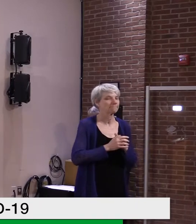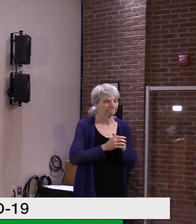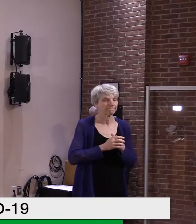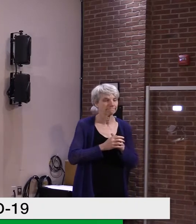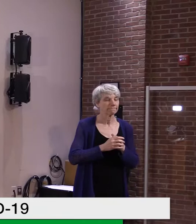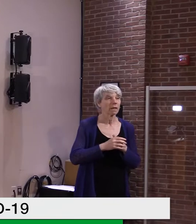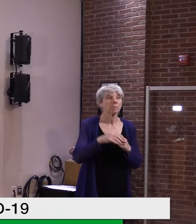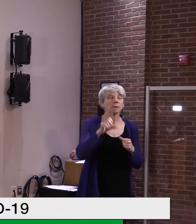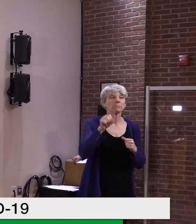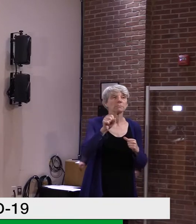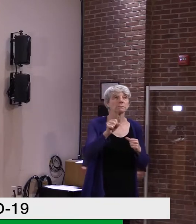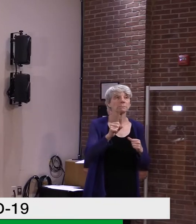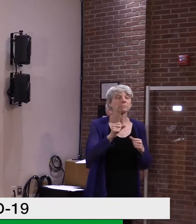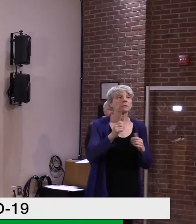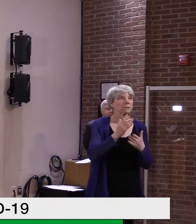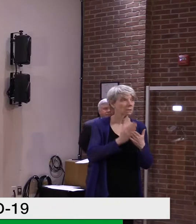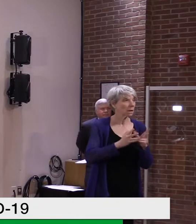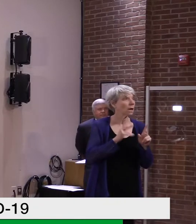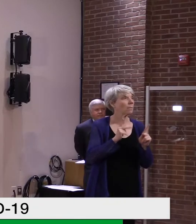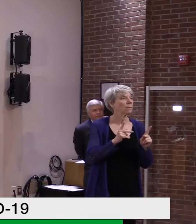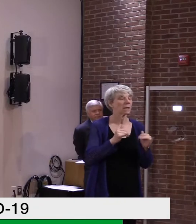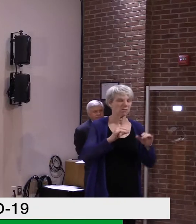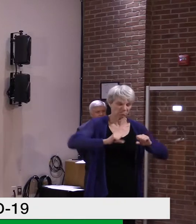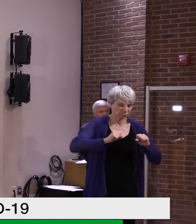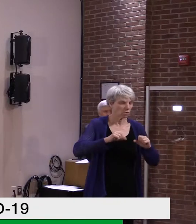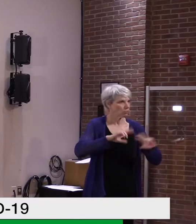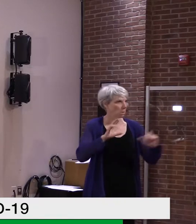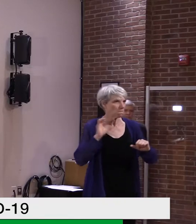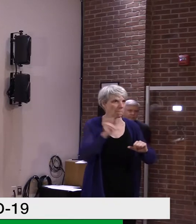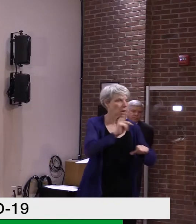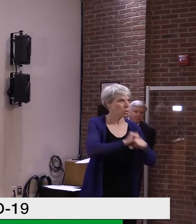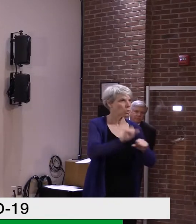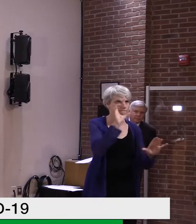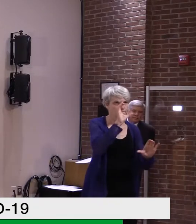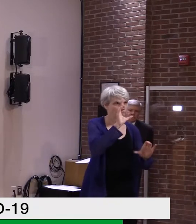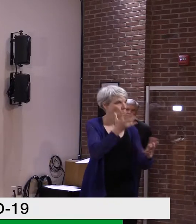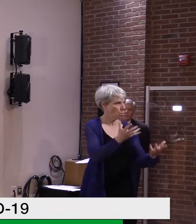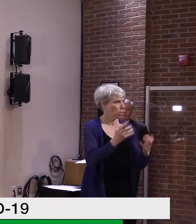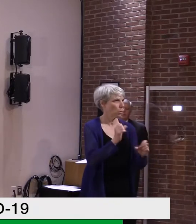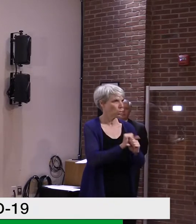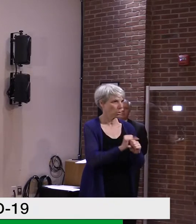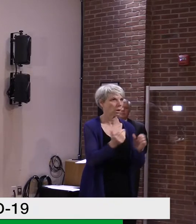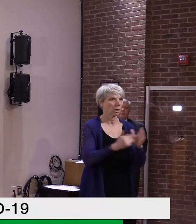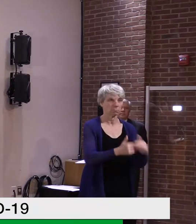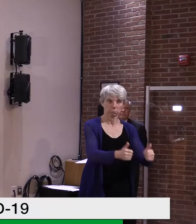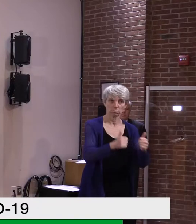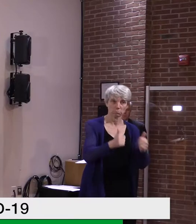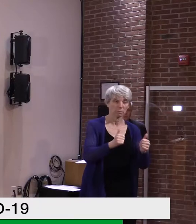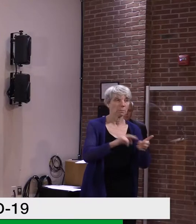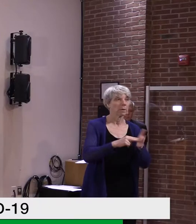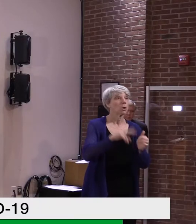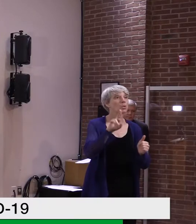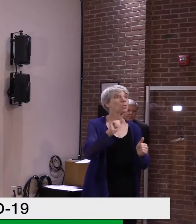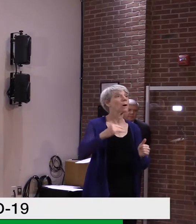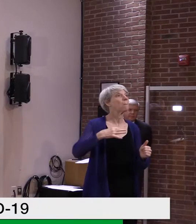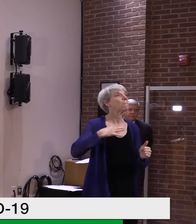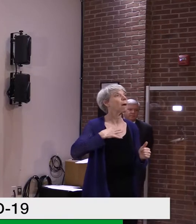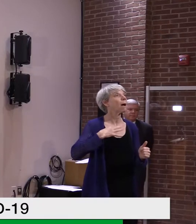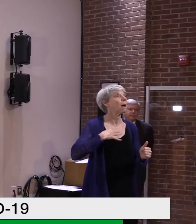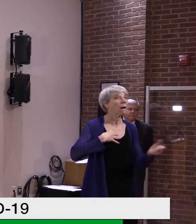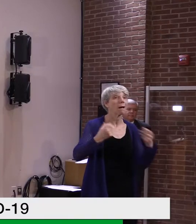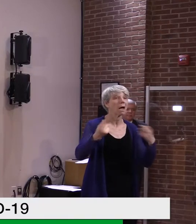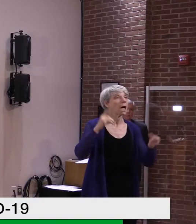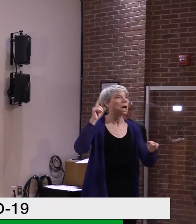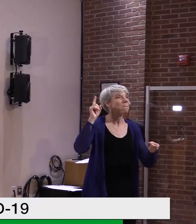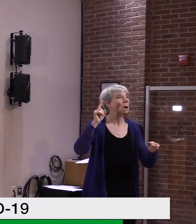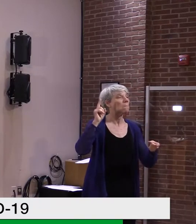who are looking for work and have gone back to work. So we do see weekly claims coming down, as well as the